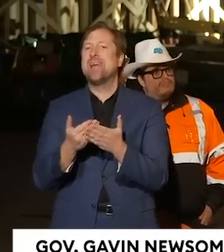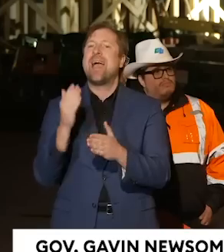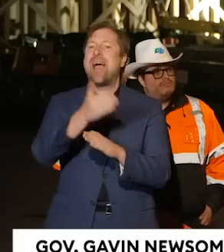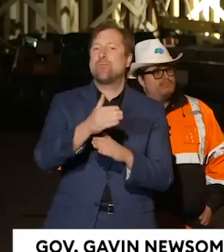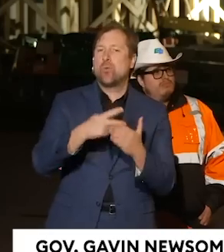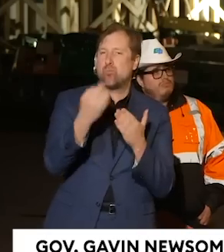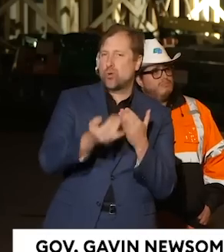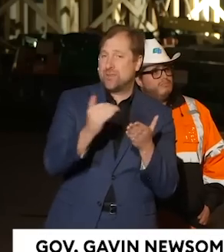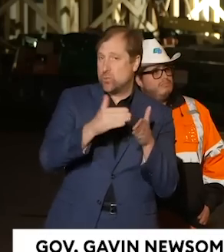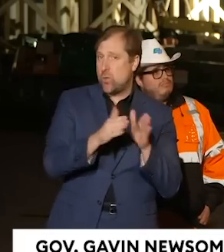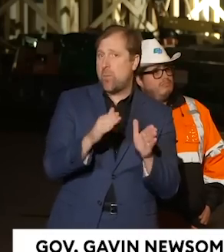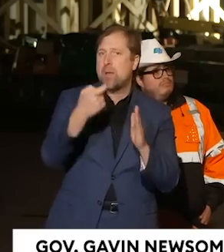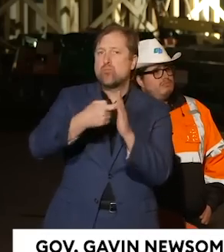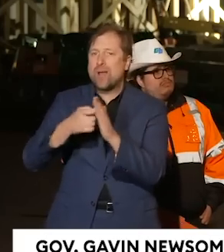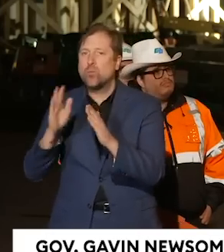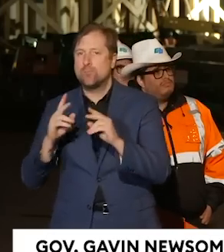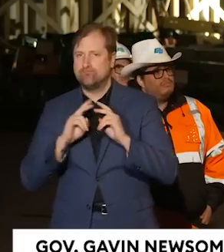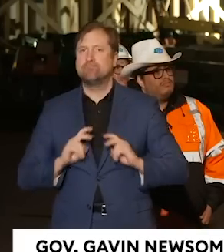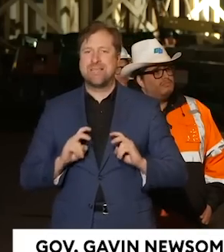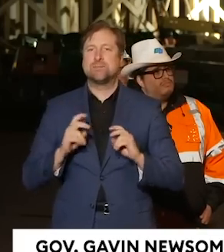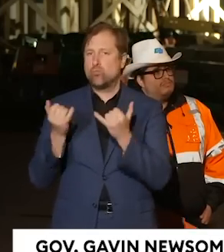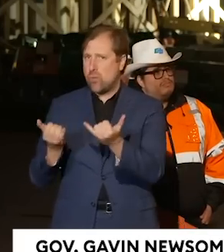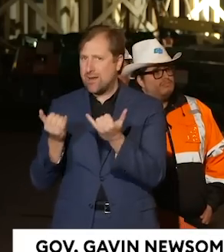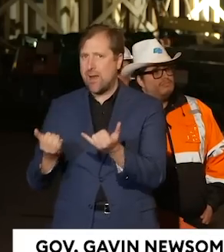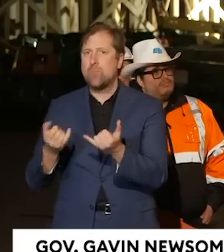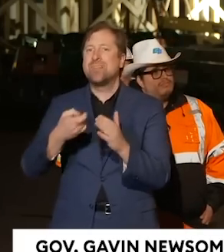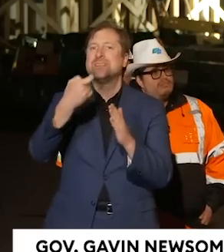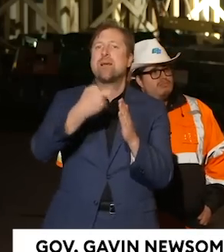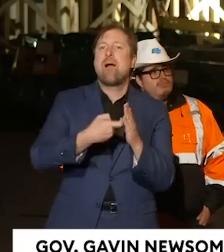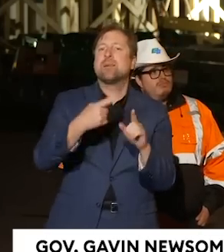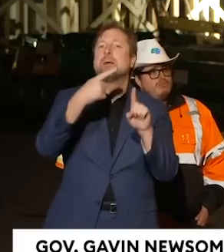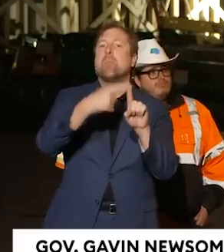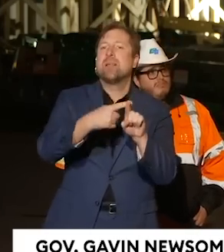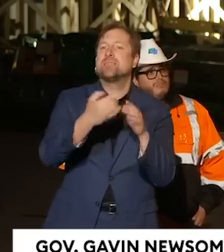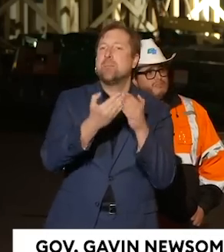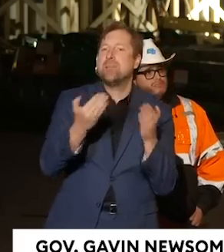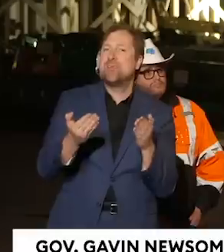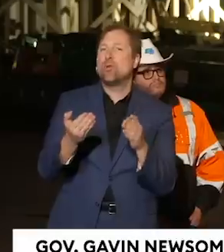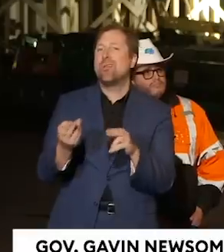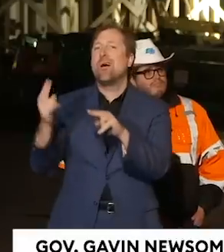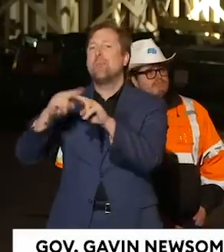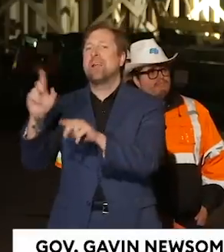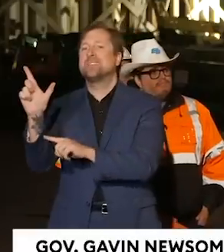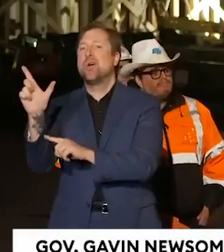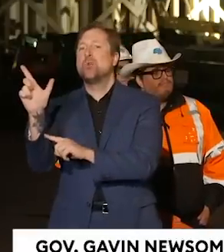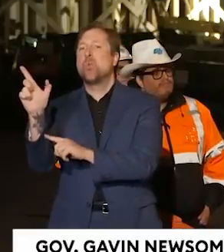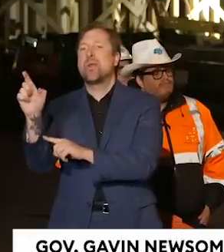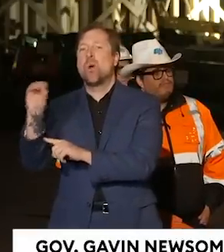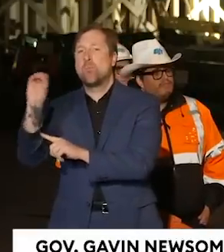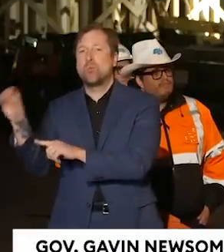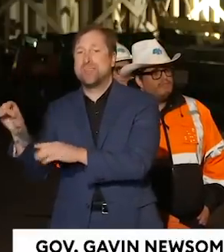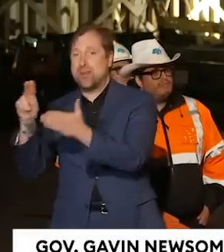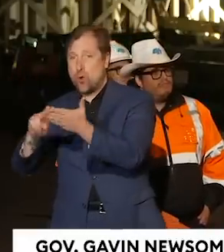reopened. But all those costs are being assessed in real time. This is a cost plus material plus 21% contingency contract on the